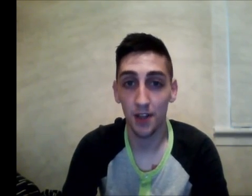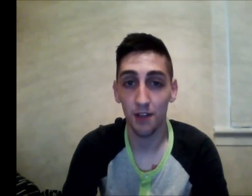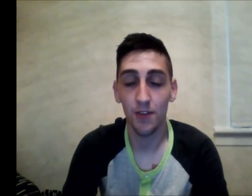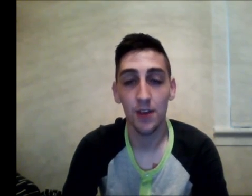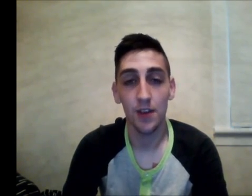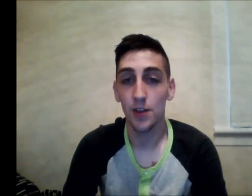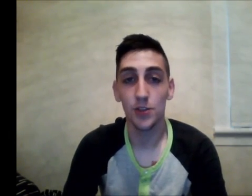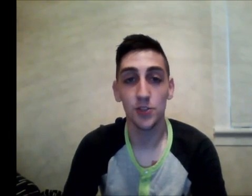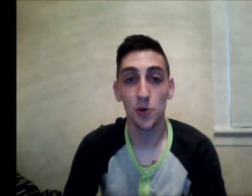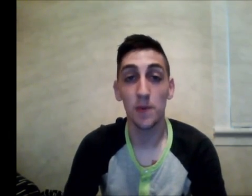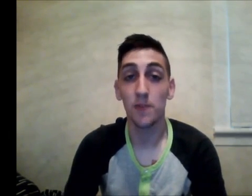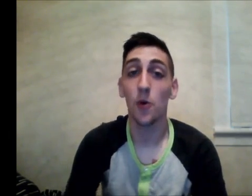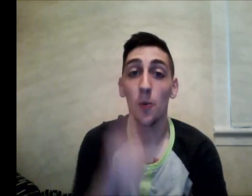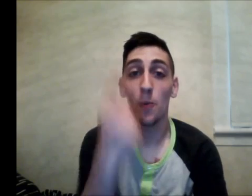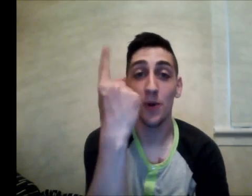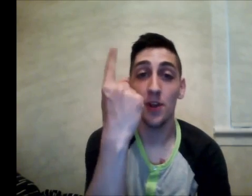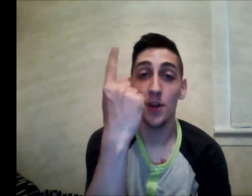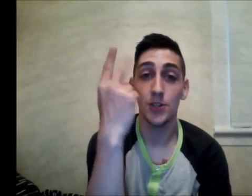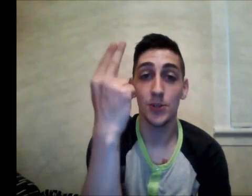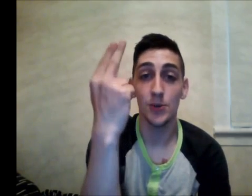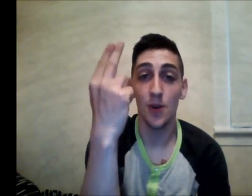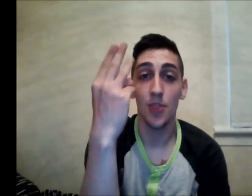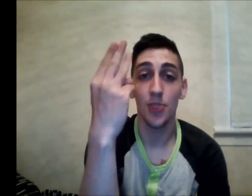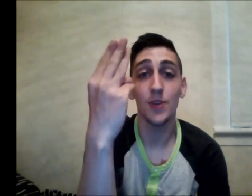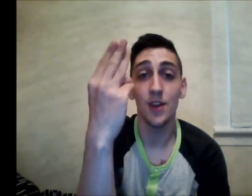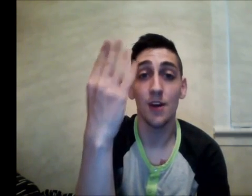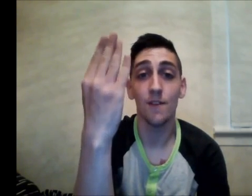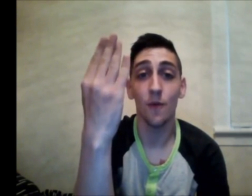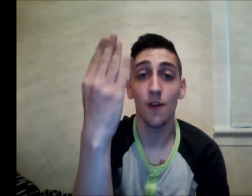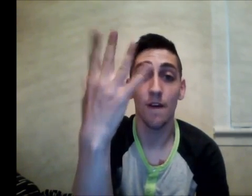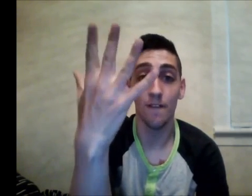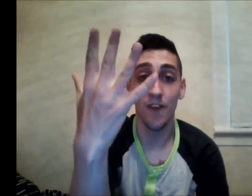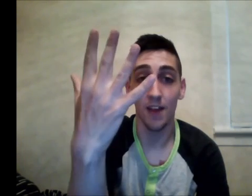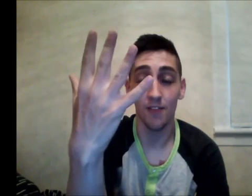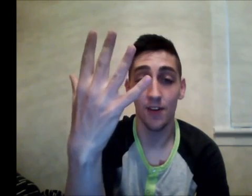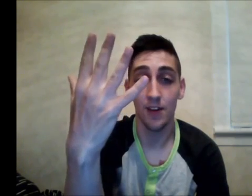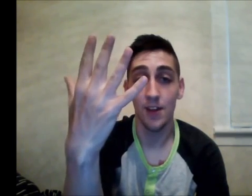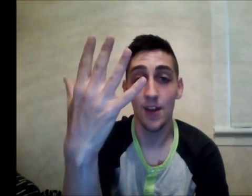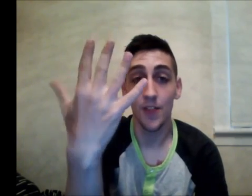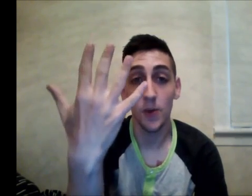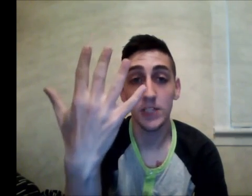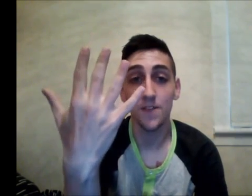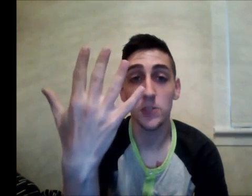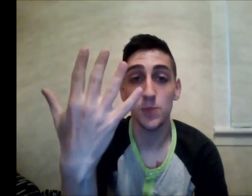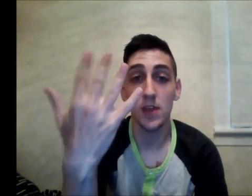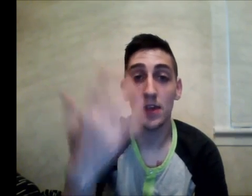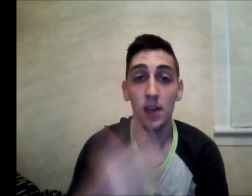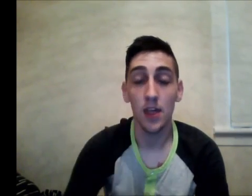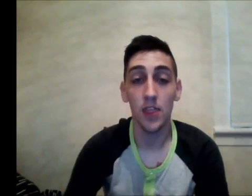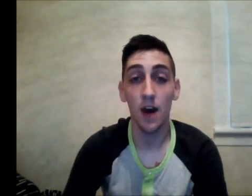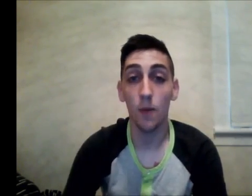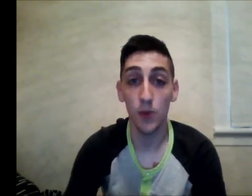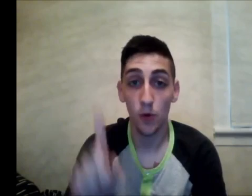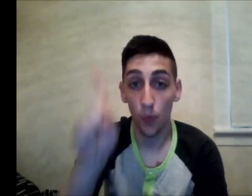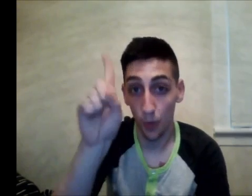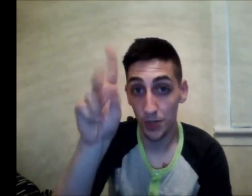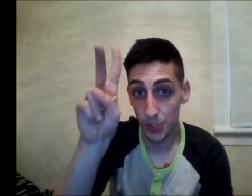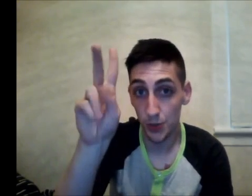life. So we've got 1, 2, 3, 4, and 5. The only difference being that we don't go 1, 2,